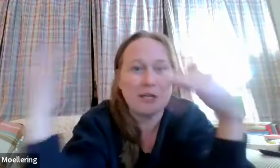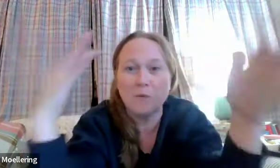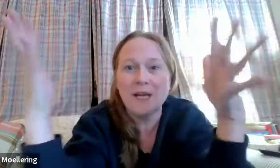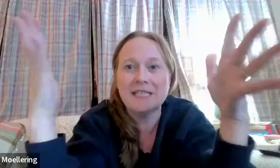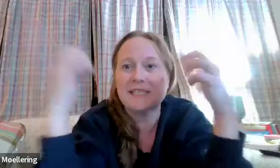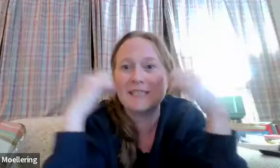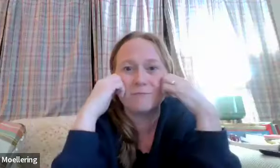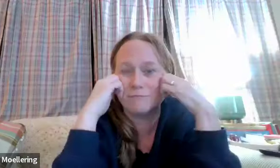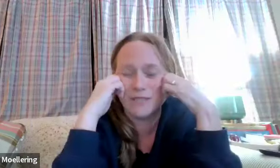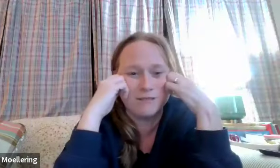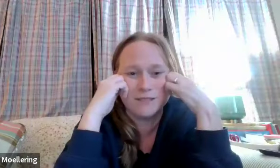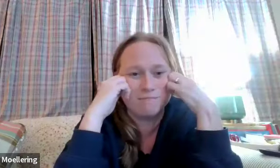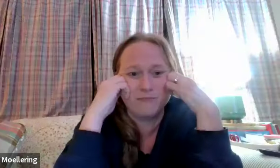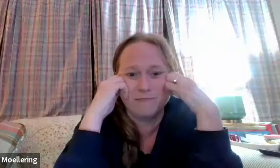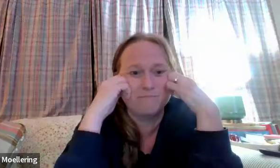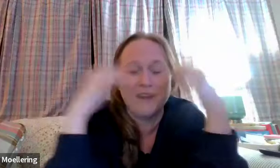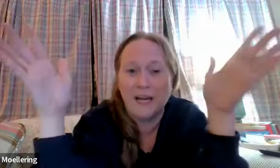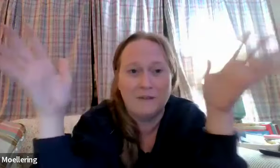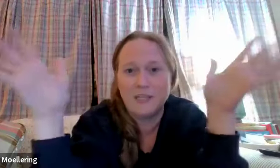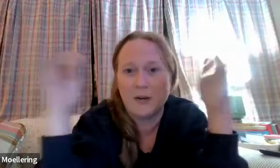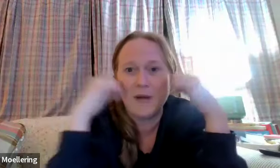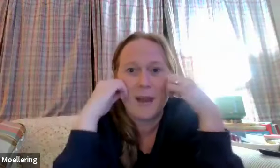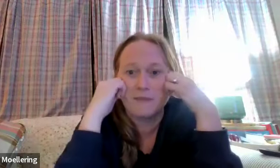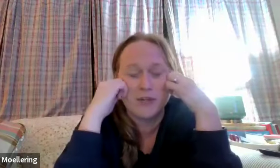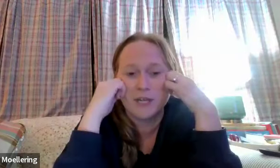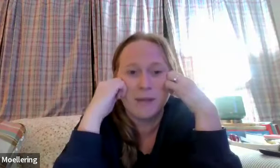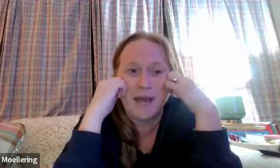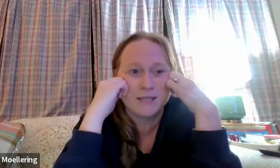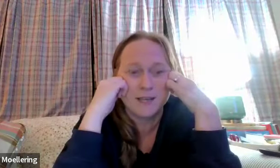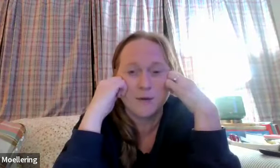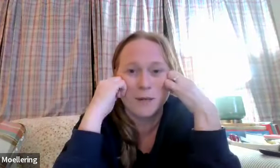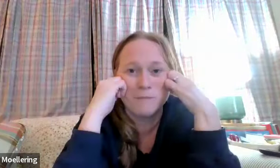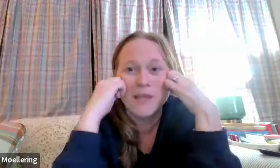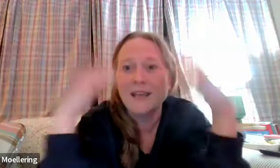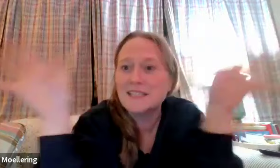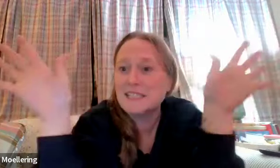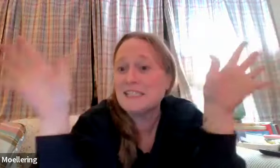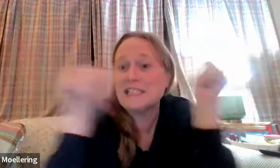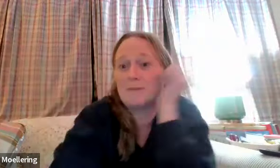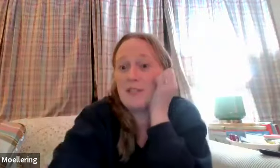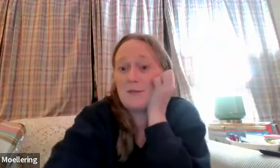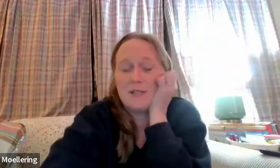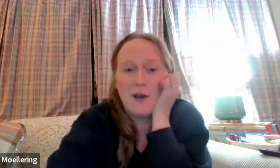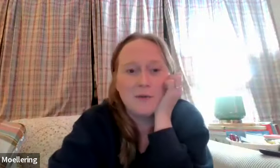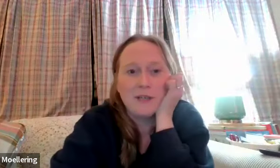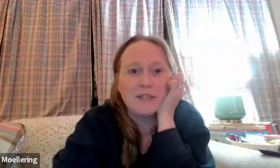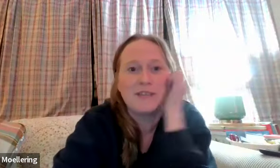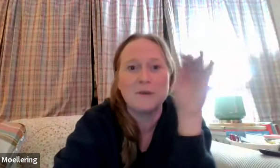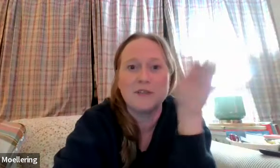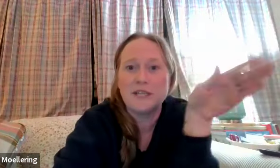done it once. It's fine. We're happy for you to come back. So, that's at any time too. So, it doesn't have to be for the